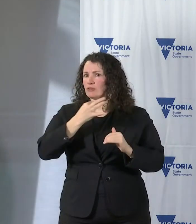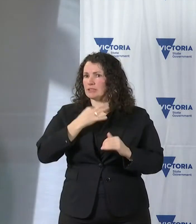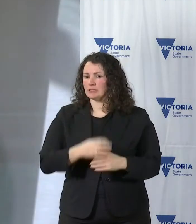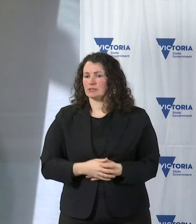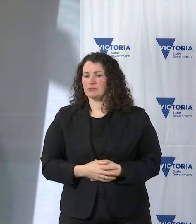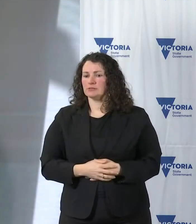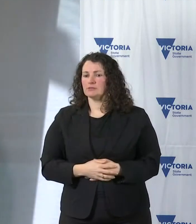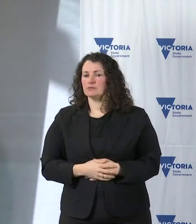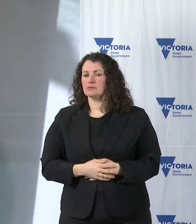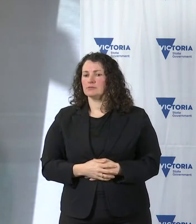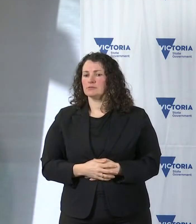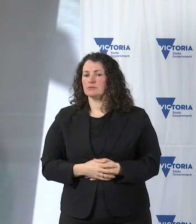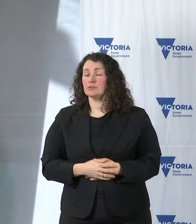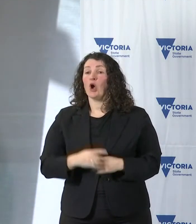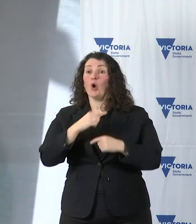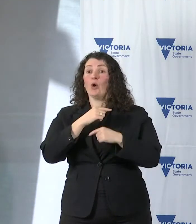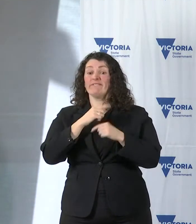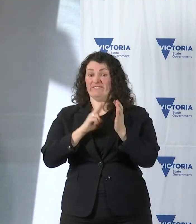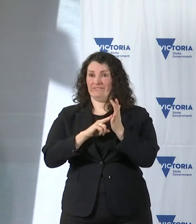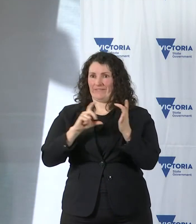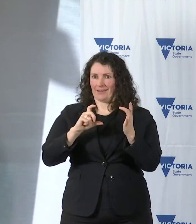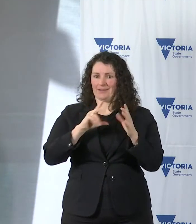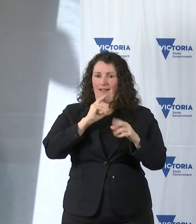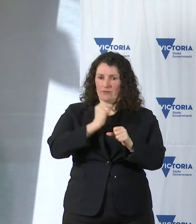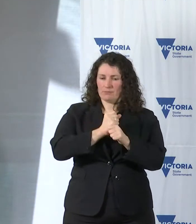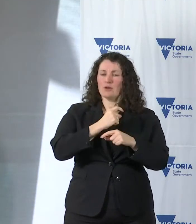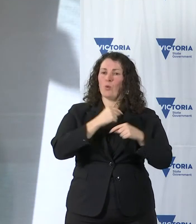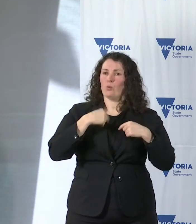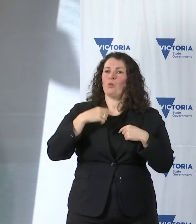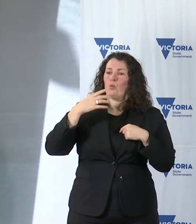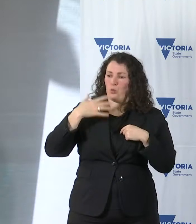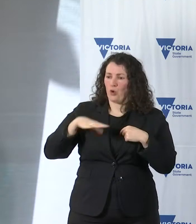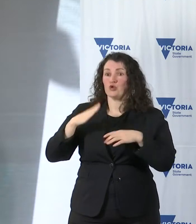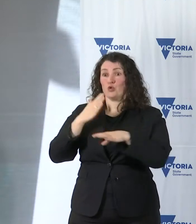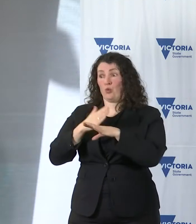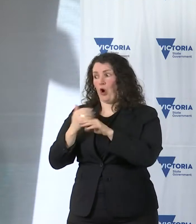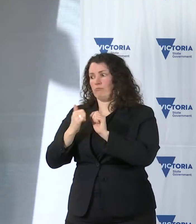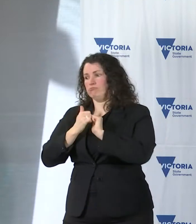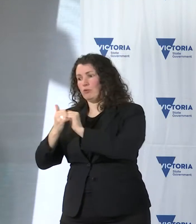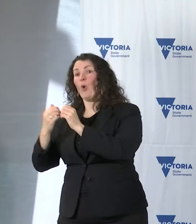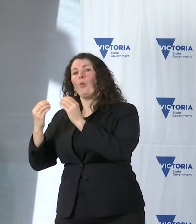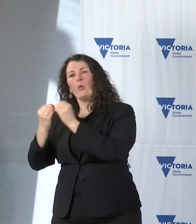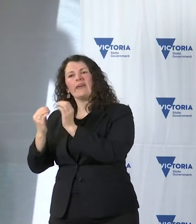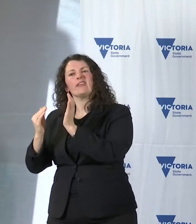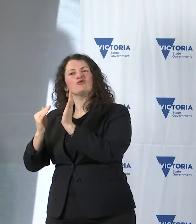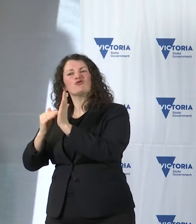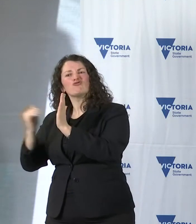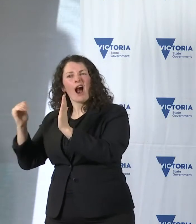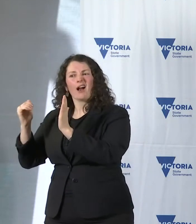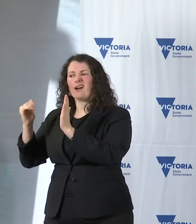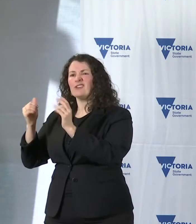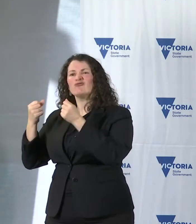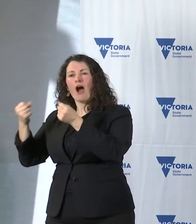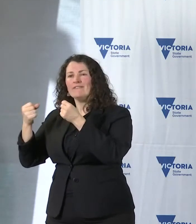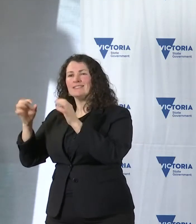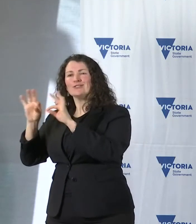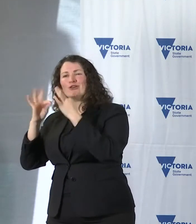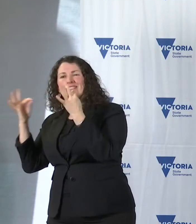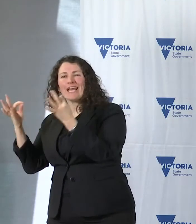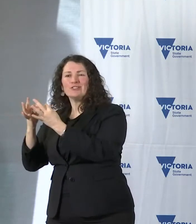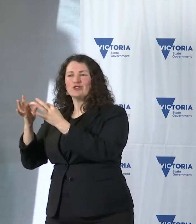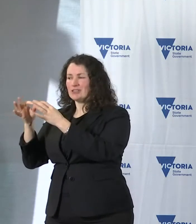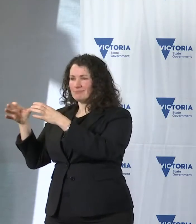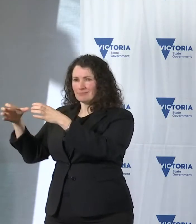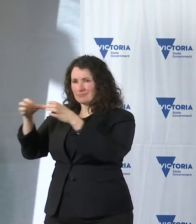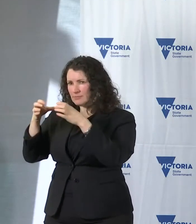freight industry, as they have shown throughout the last 18 months, the best way in which that critical work can continue.